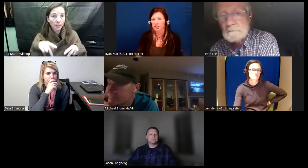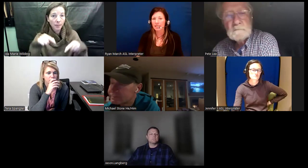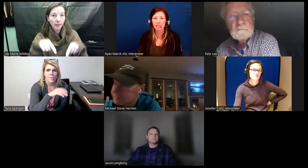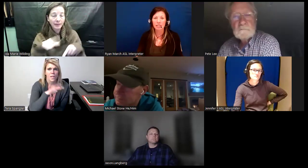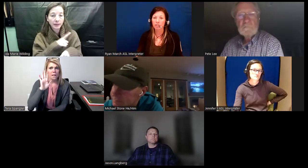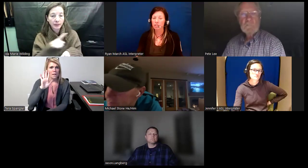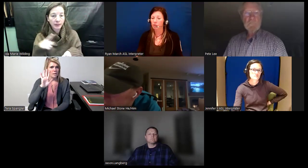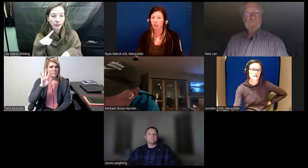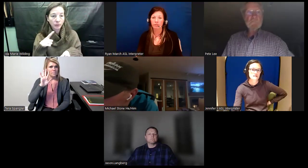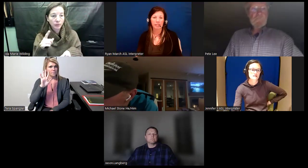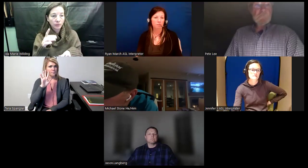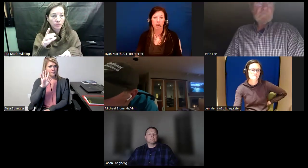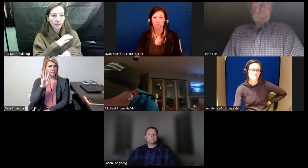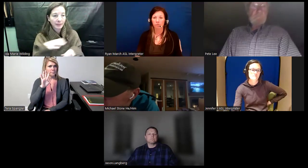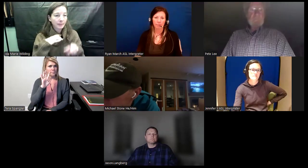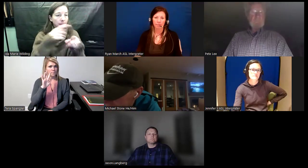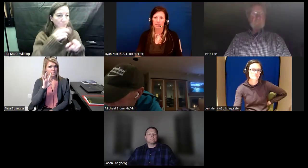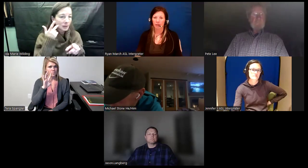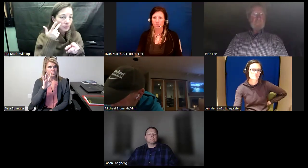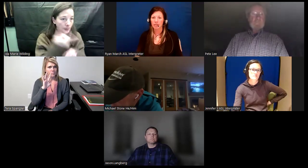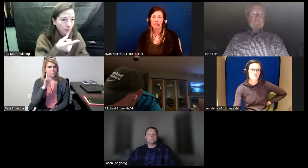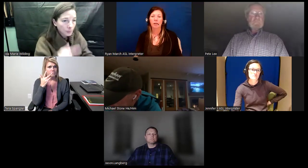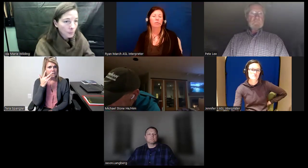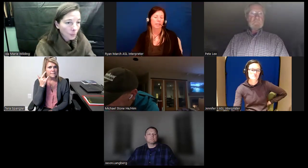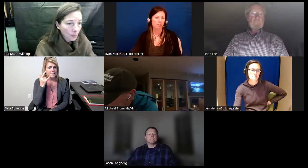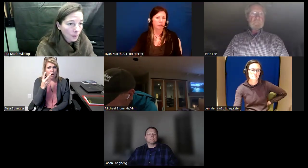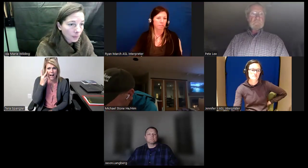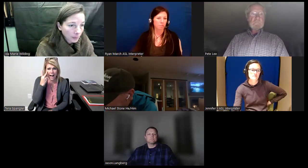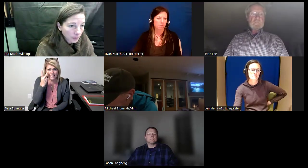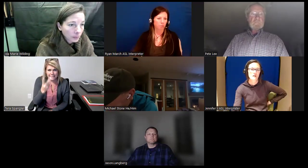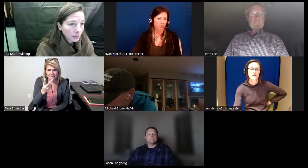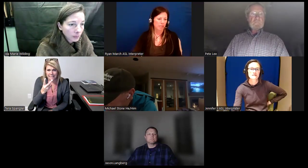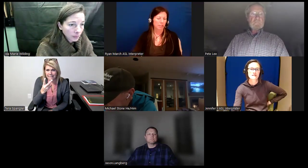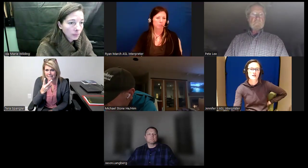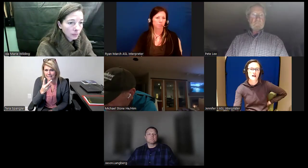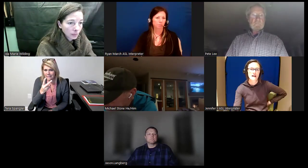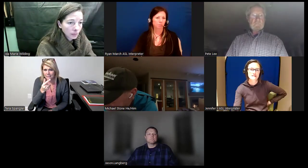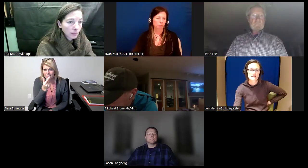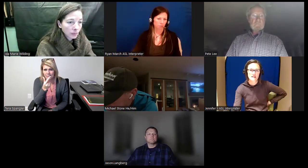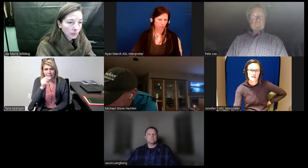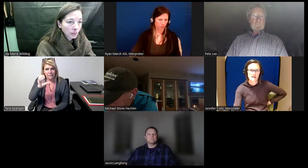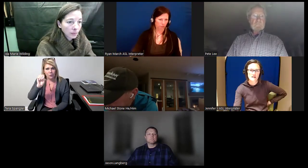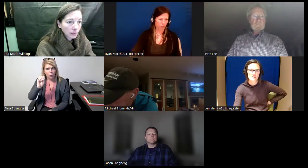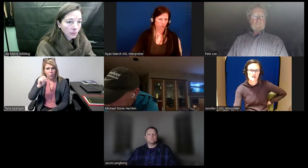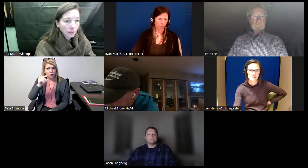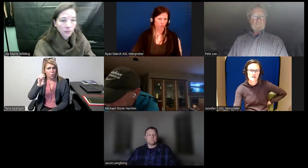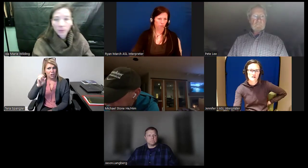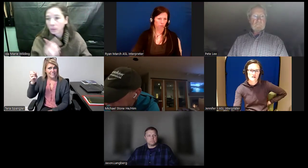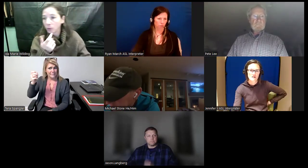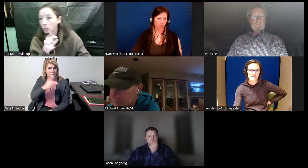of discussion, or are we ready to wrap this up? Yeah. Oh, Tara, go ahead. This is Tara. I see